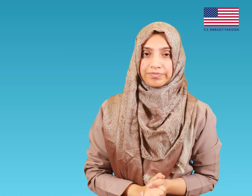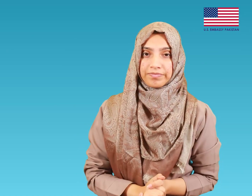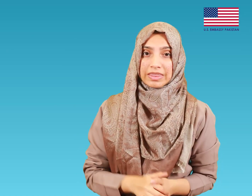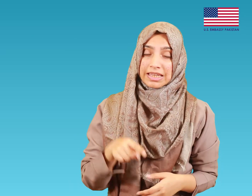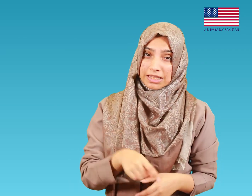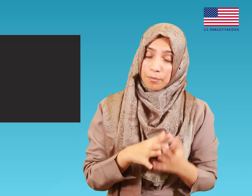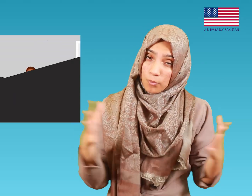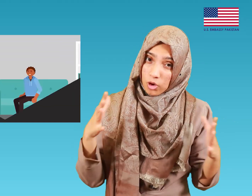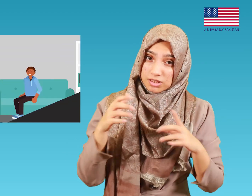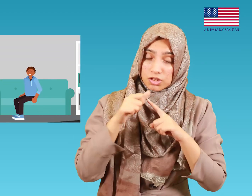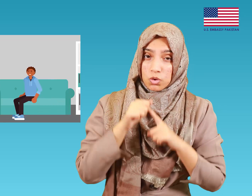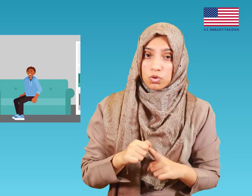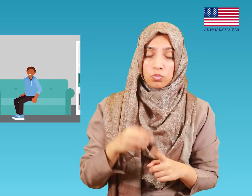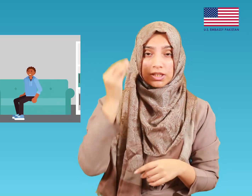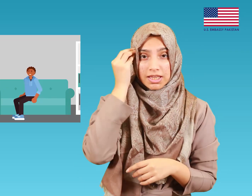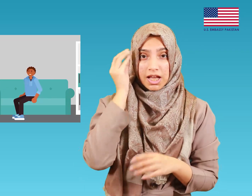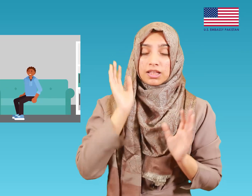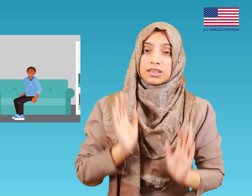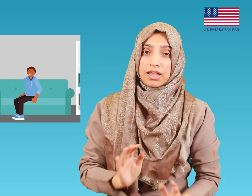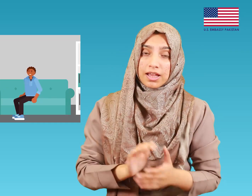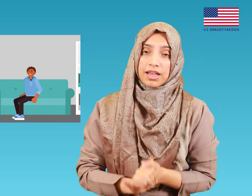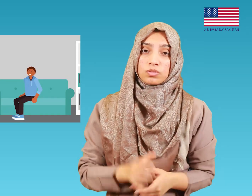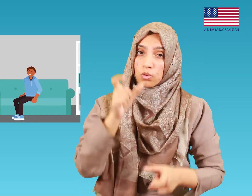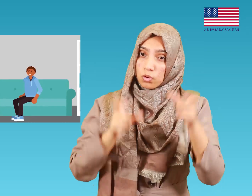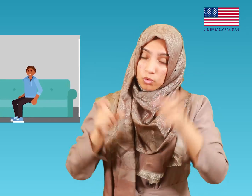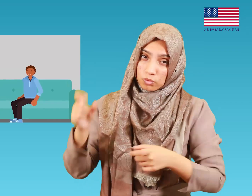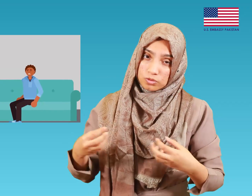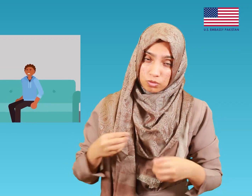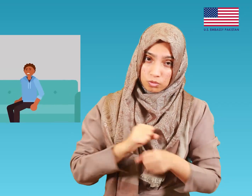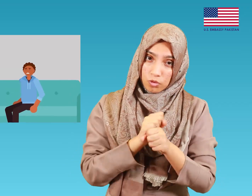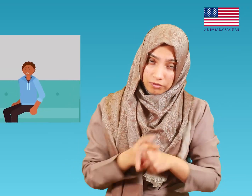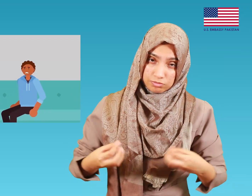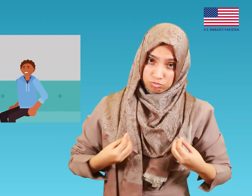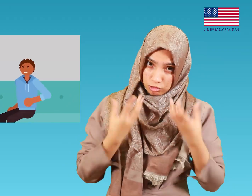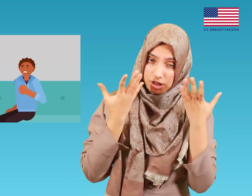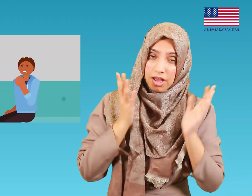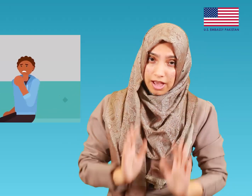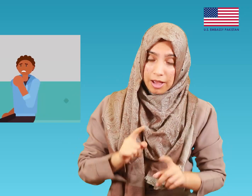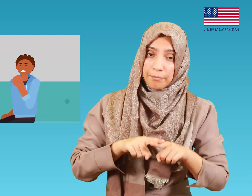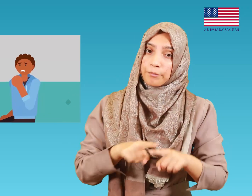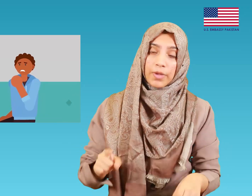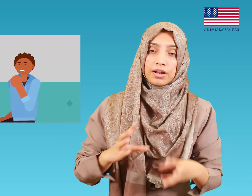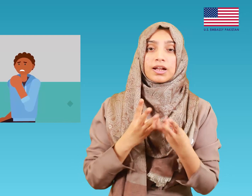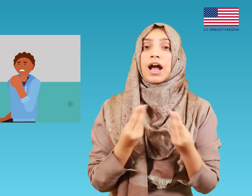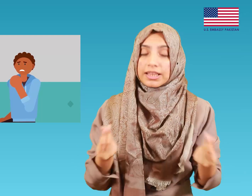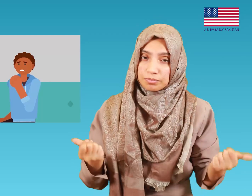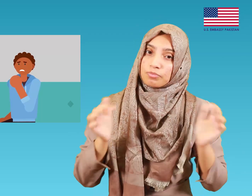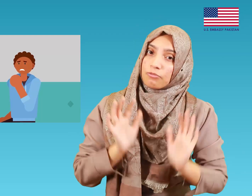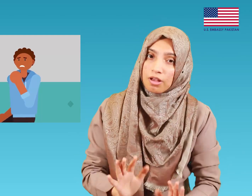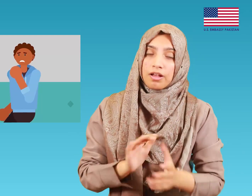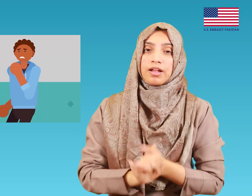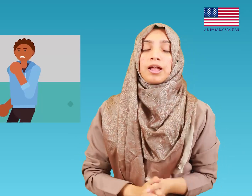It's important to remember that most people who have COVID-19 recover quickly. But the potentially